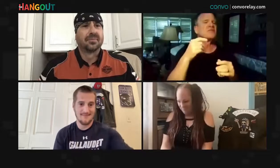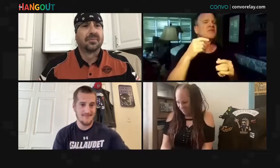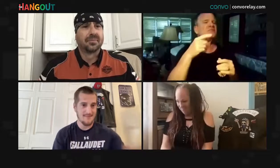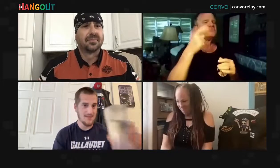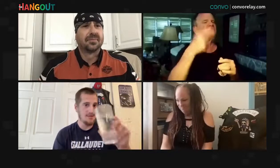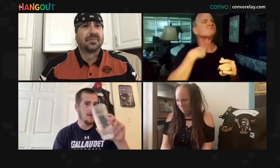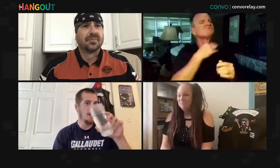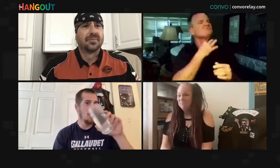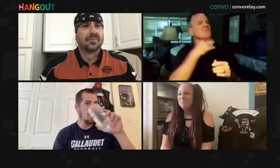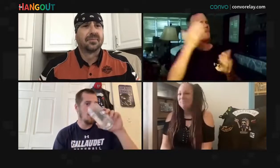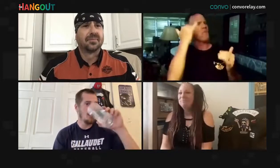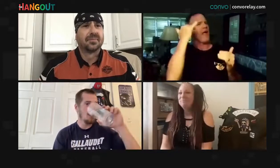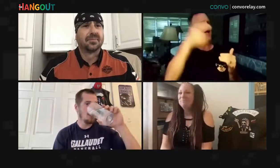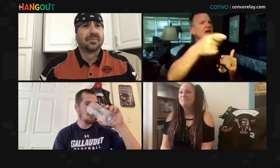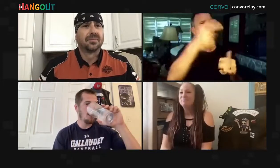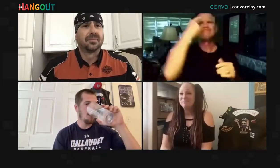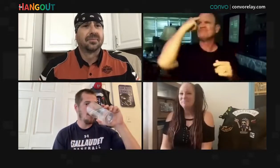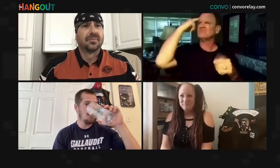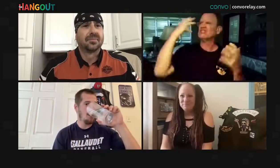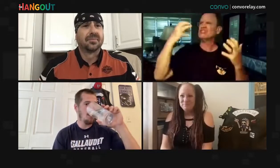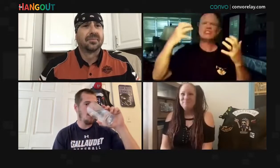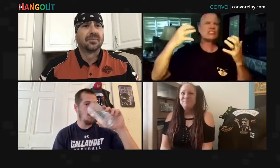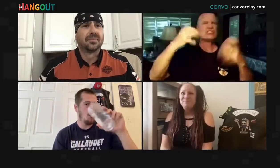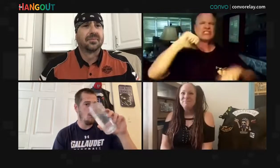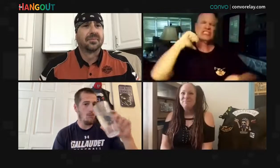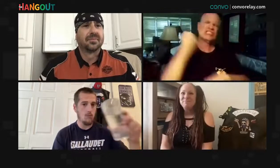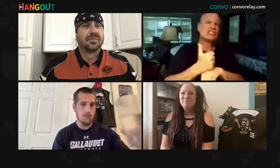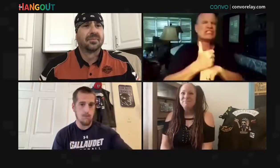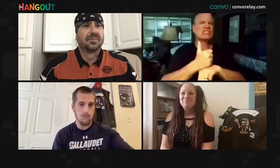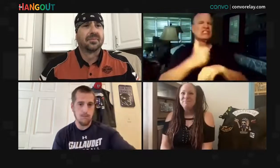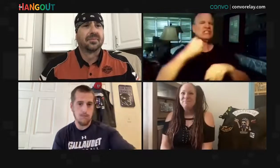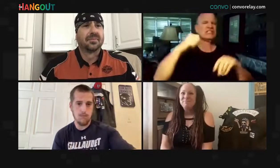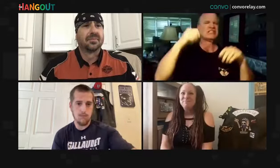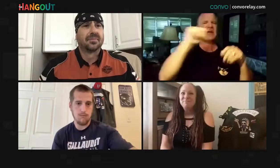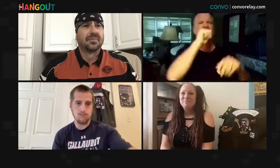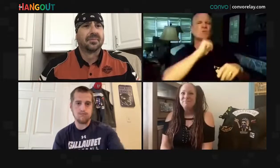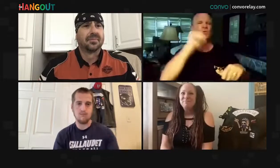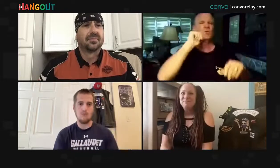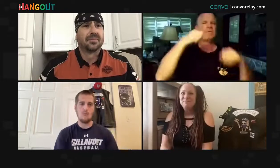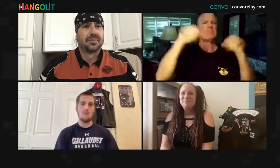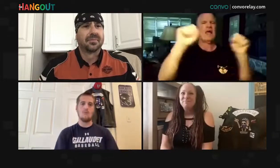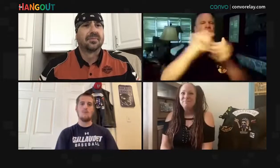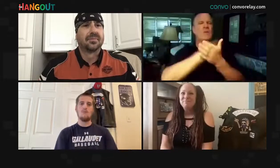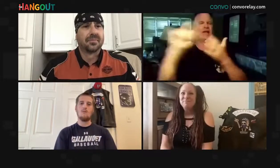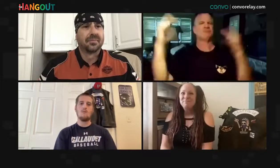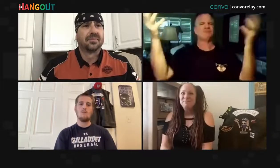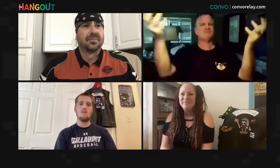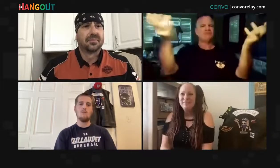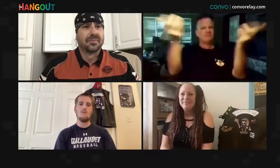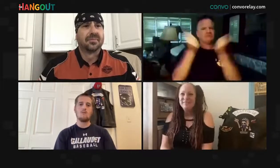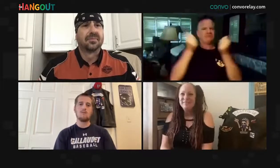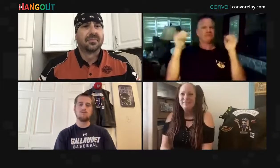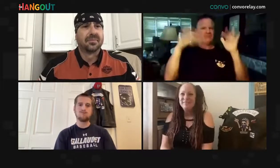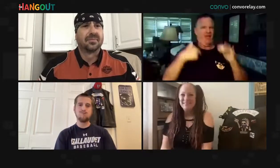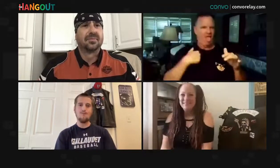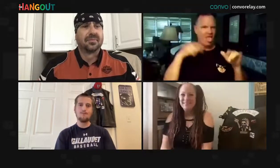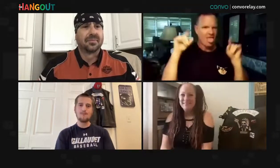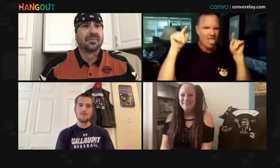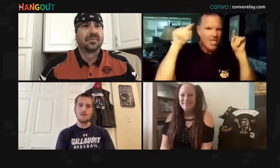amazing experience. So tell me why you were so passionate, and why you wanted to set